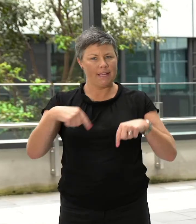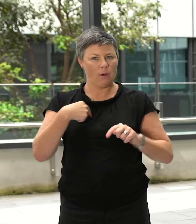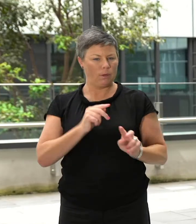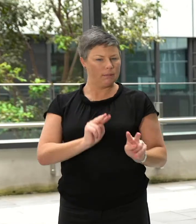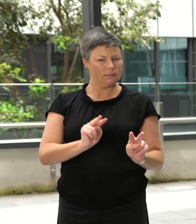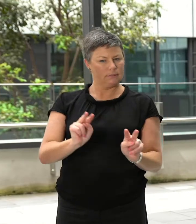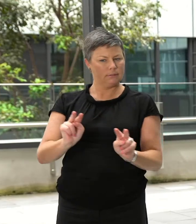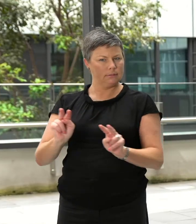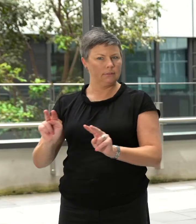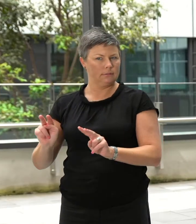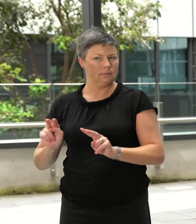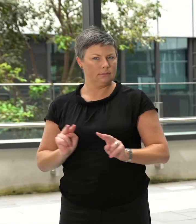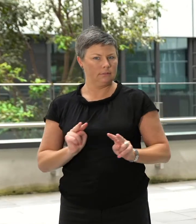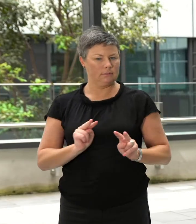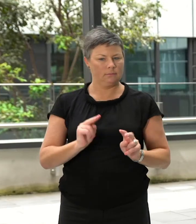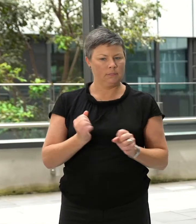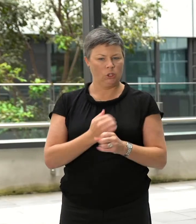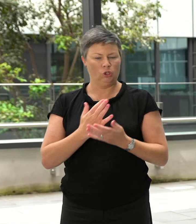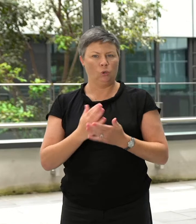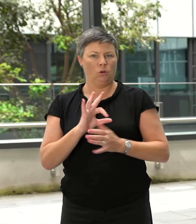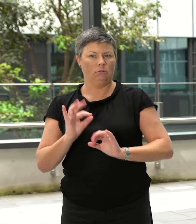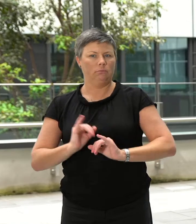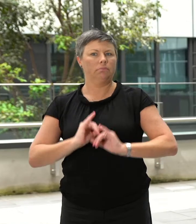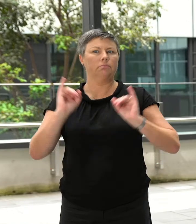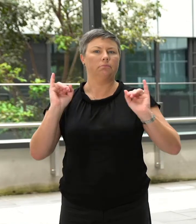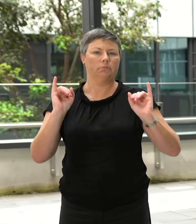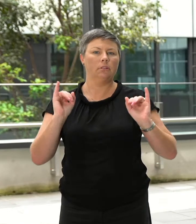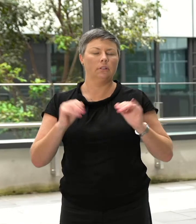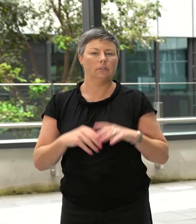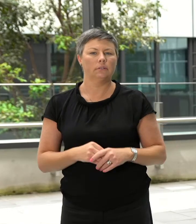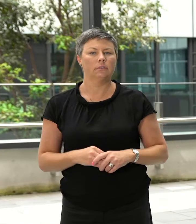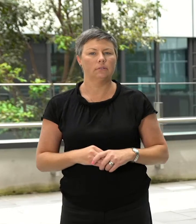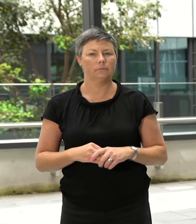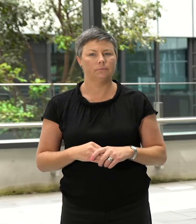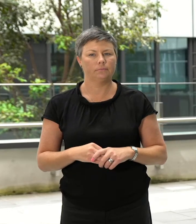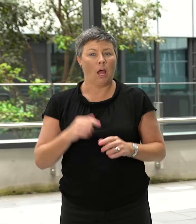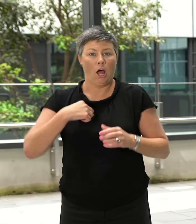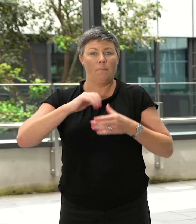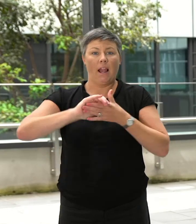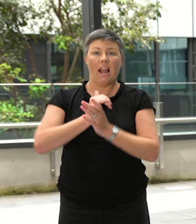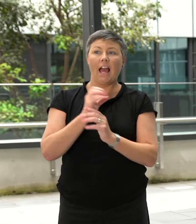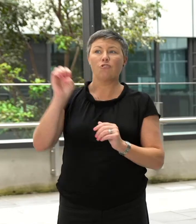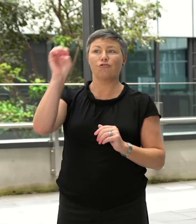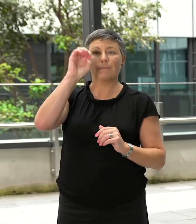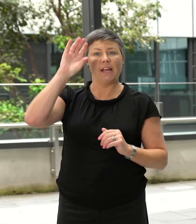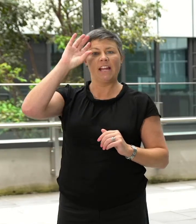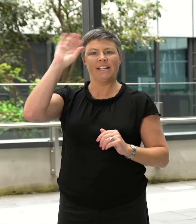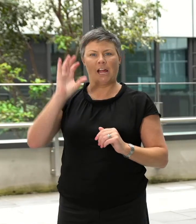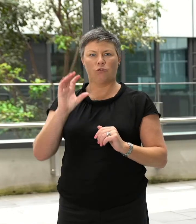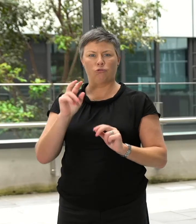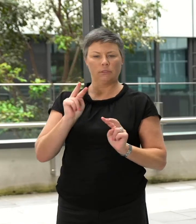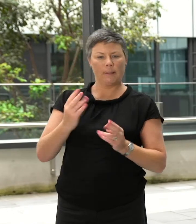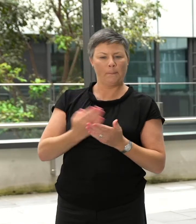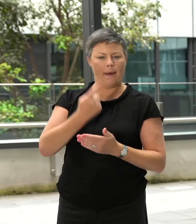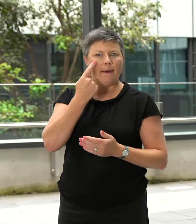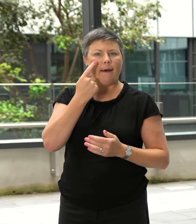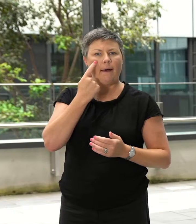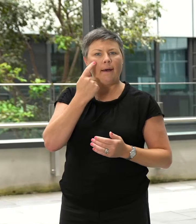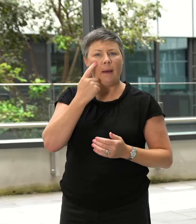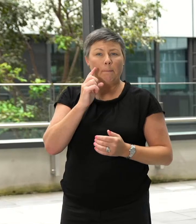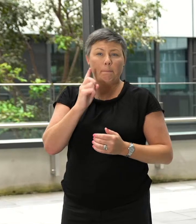we all should do. So it's good to see that happening, but the evidence, as I understand, also shows